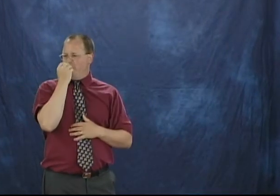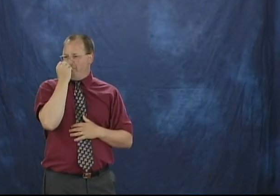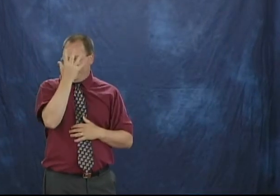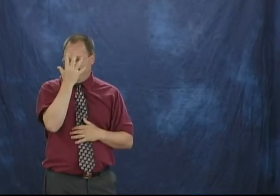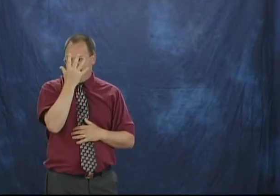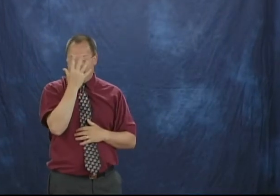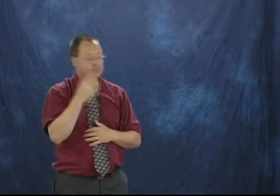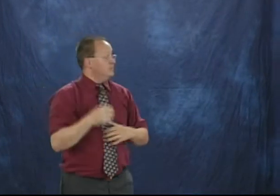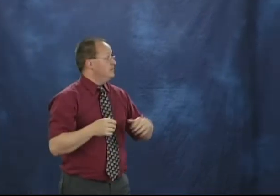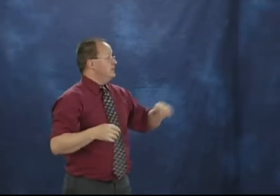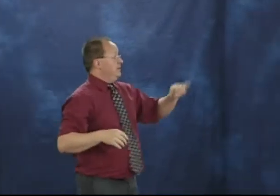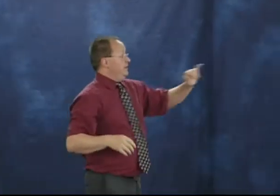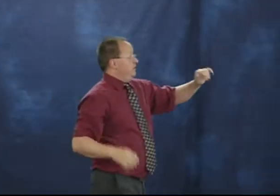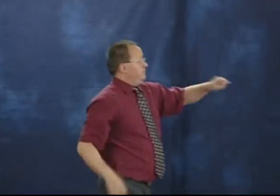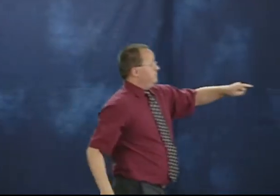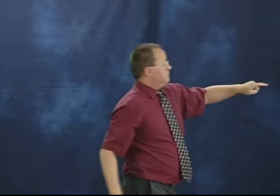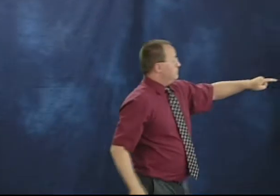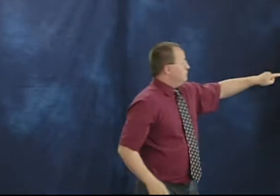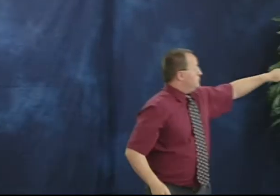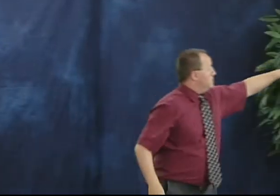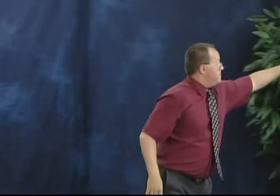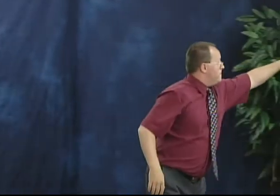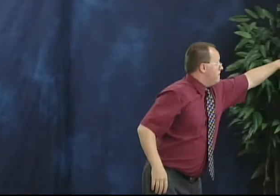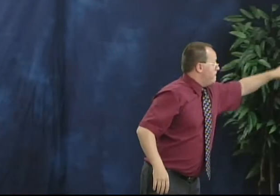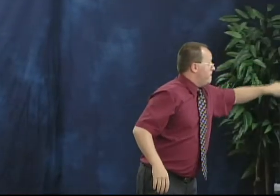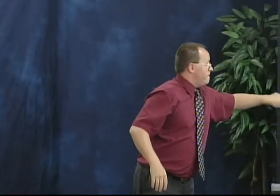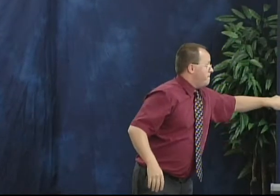That they are in a state of favor before God.